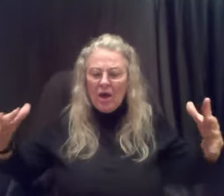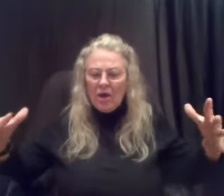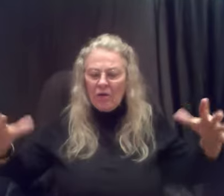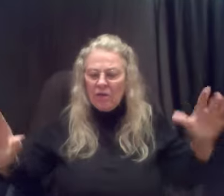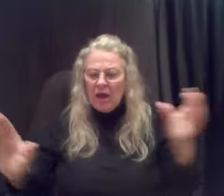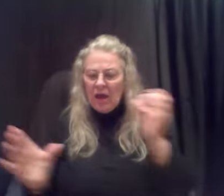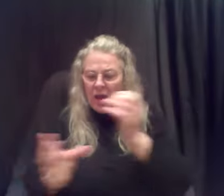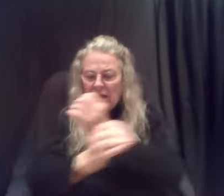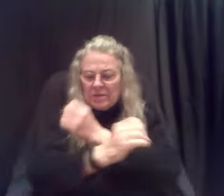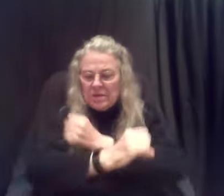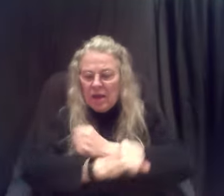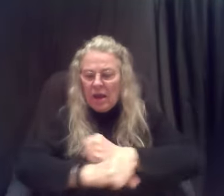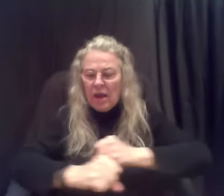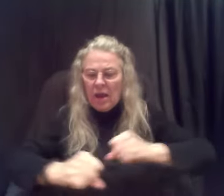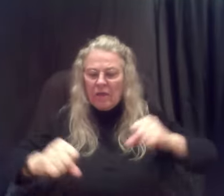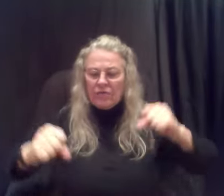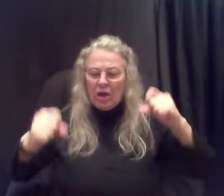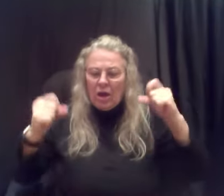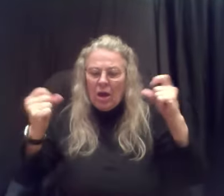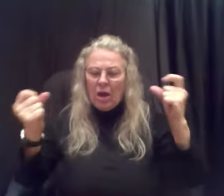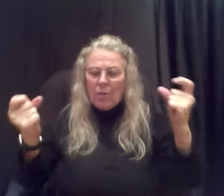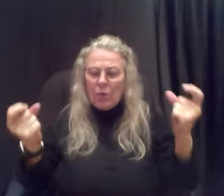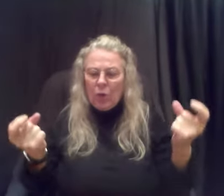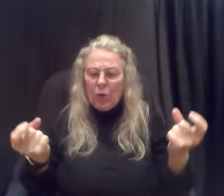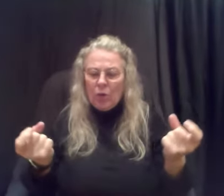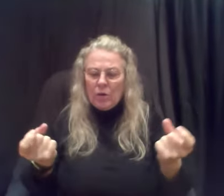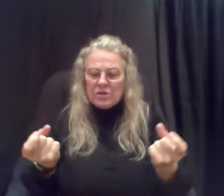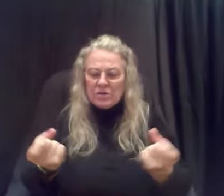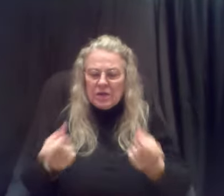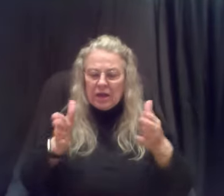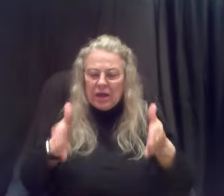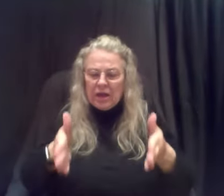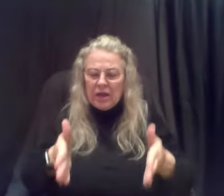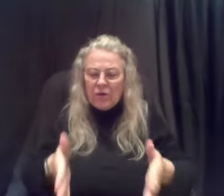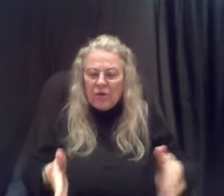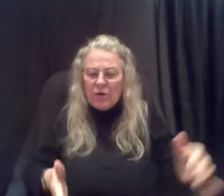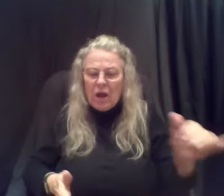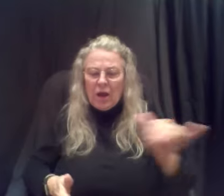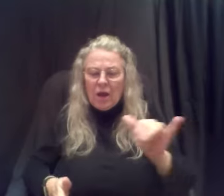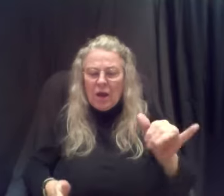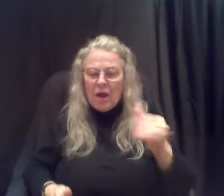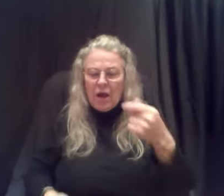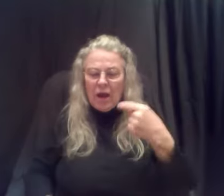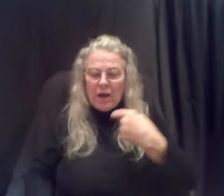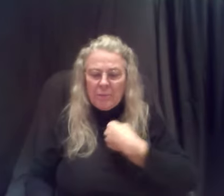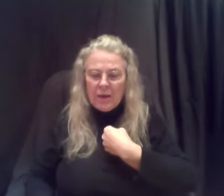sound that saved a poor sinner like me.